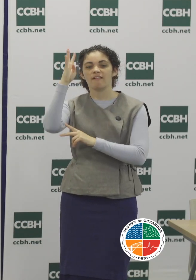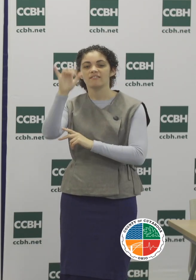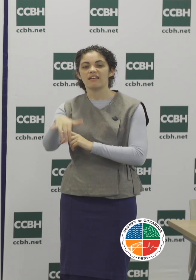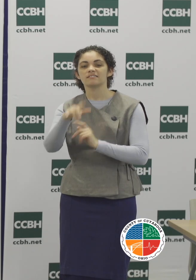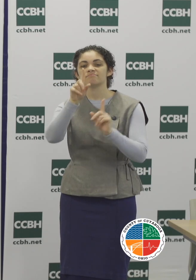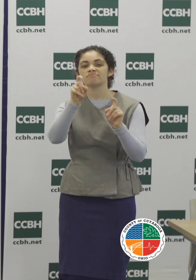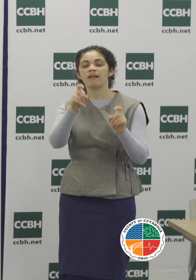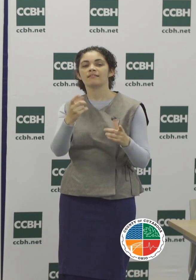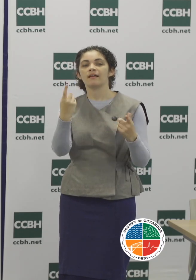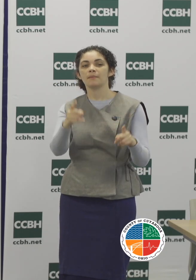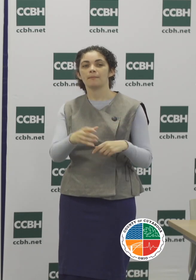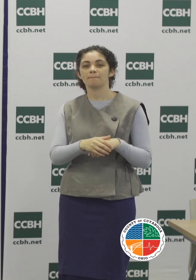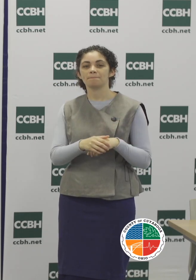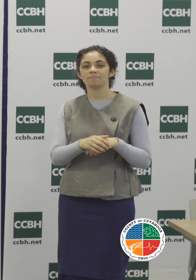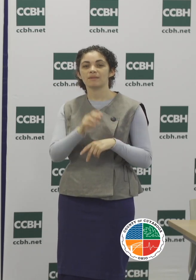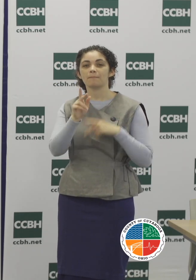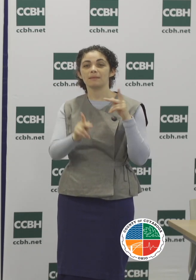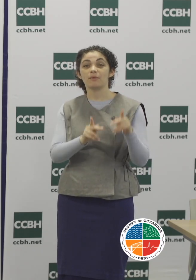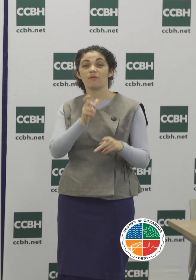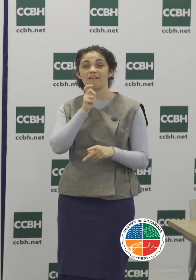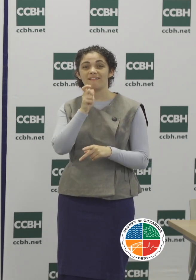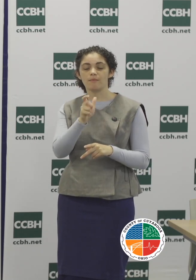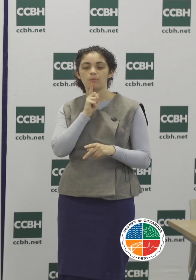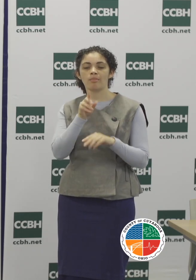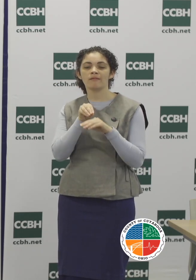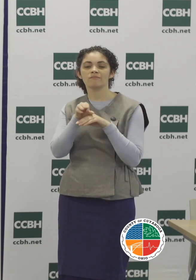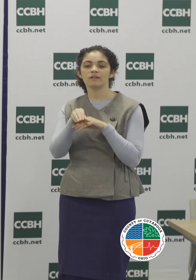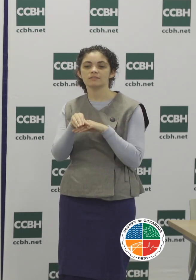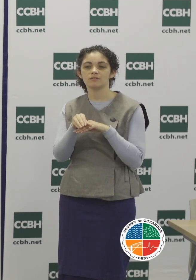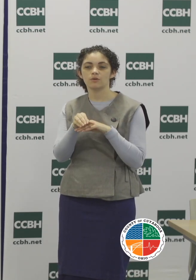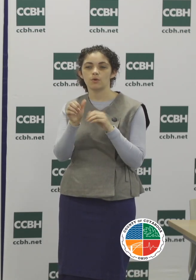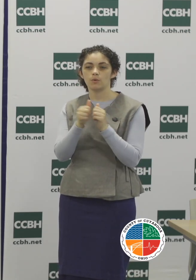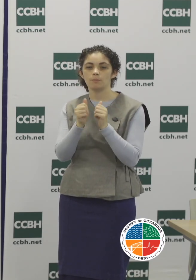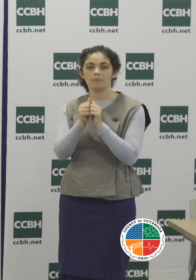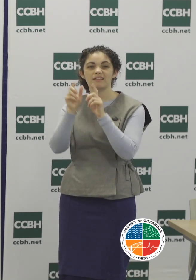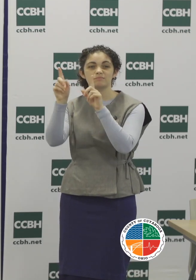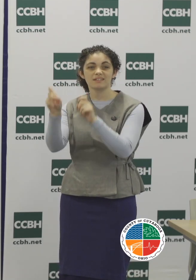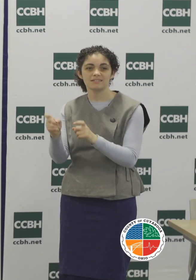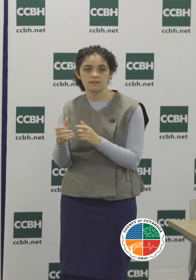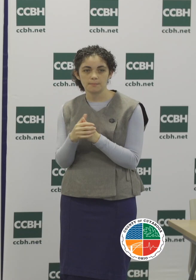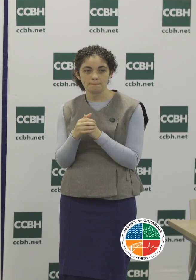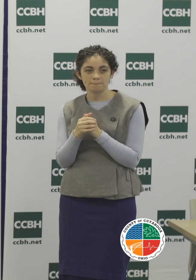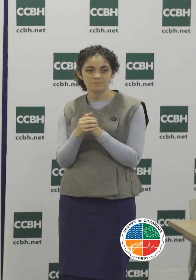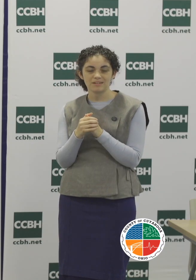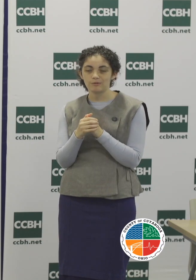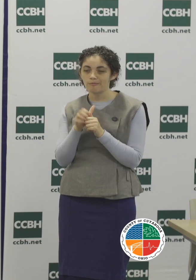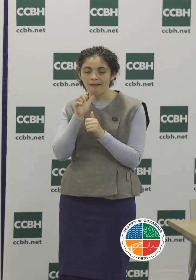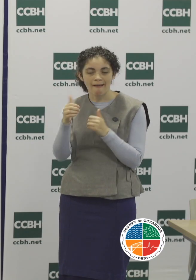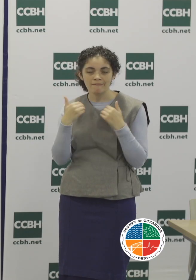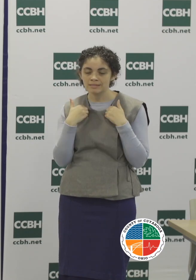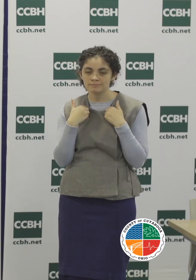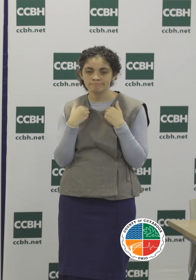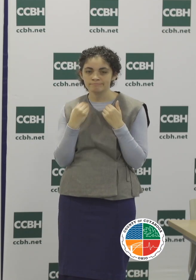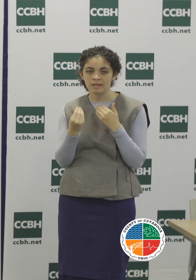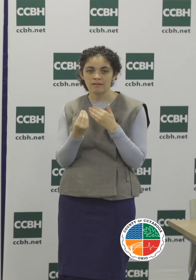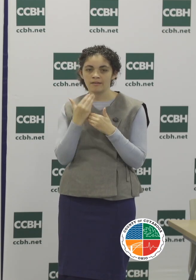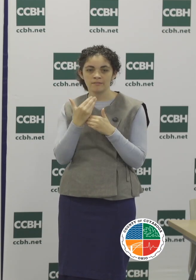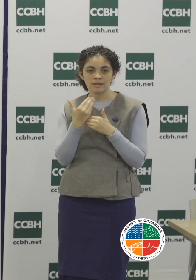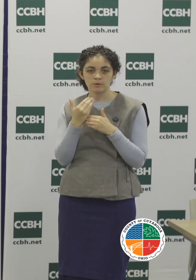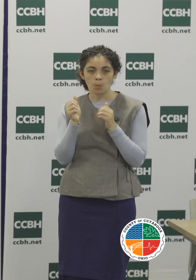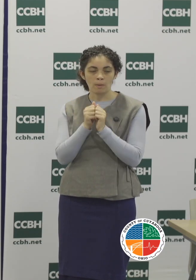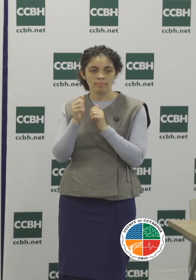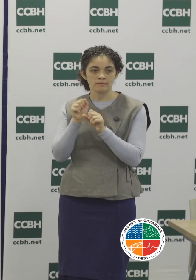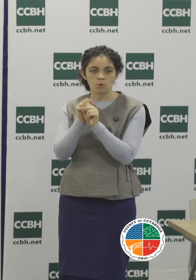testing, that people are not being infected while being tested. I would like to stress that